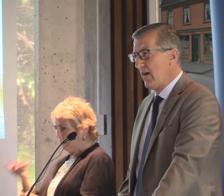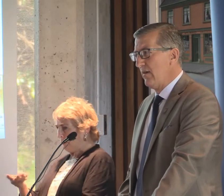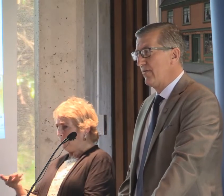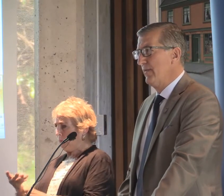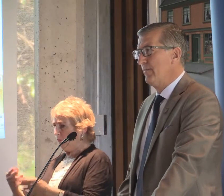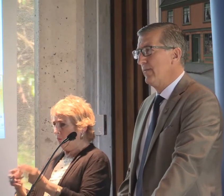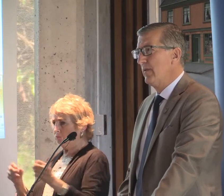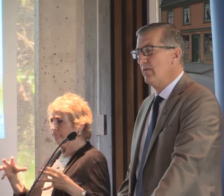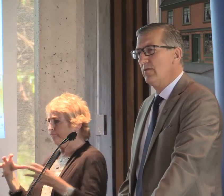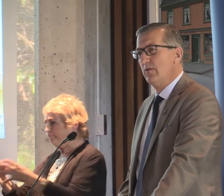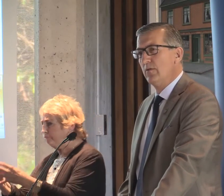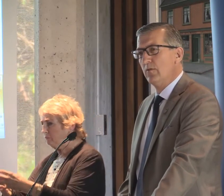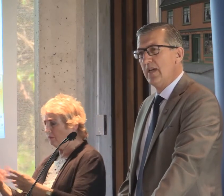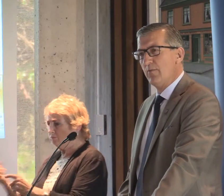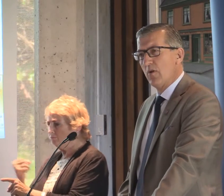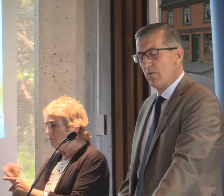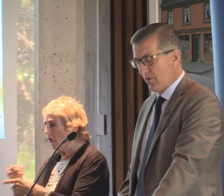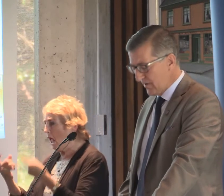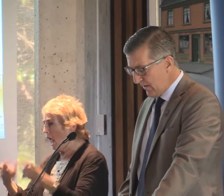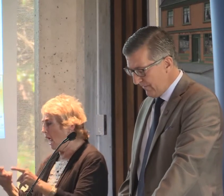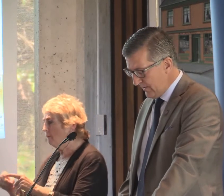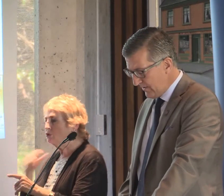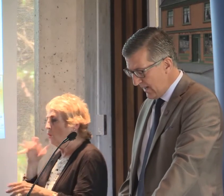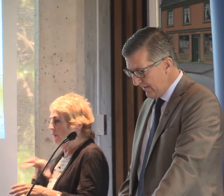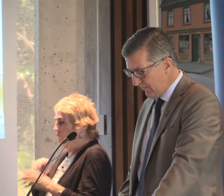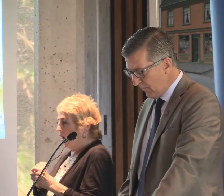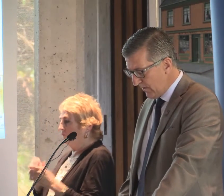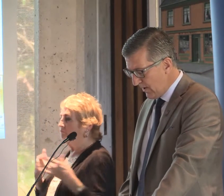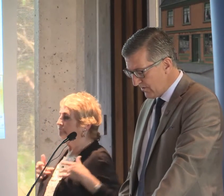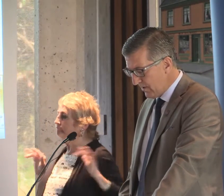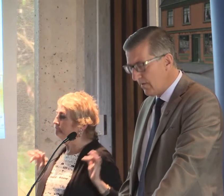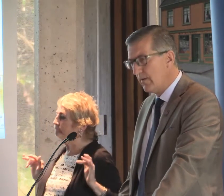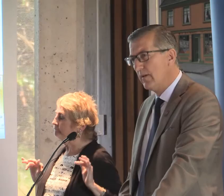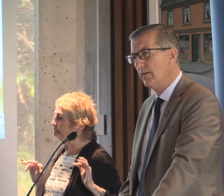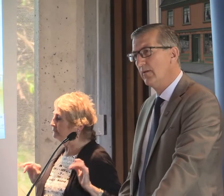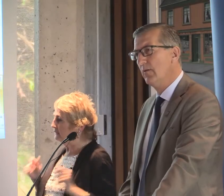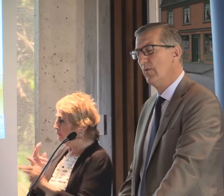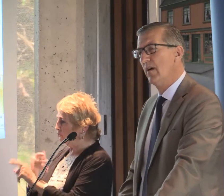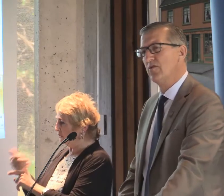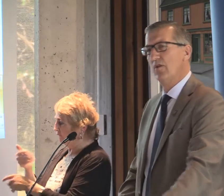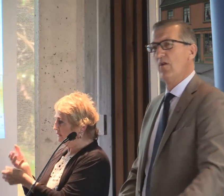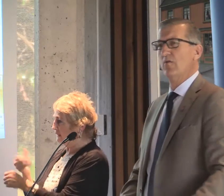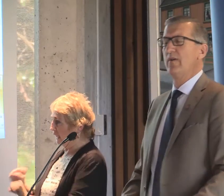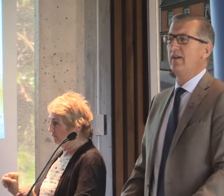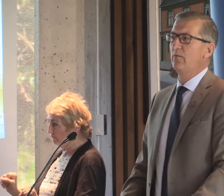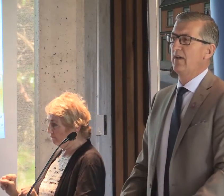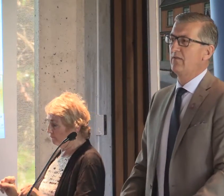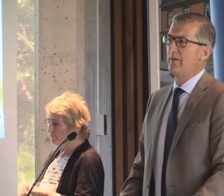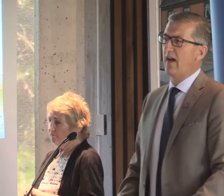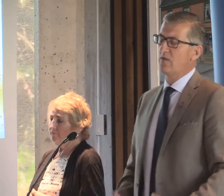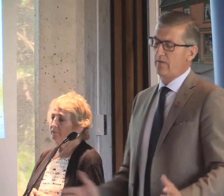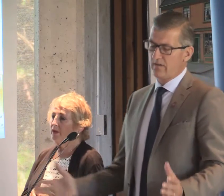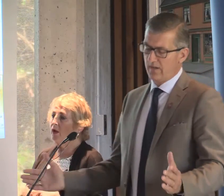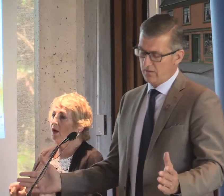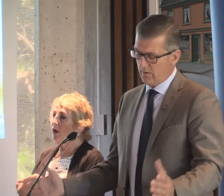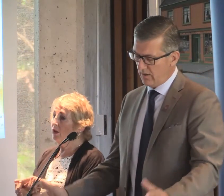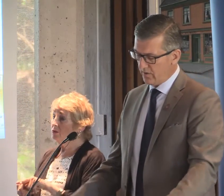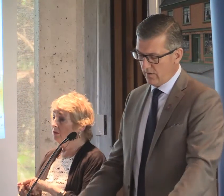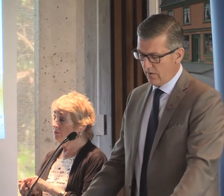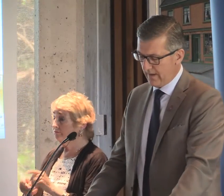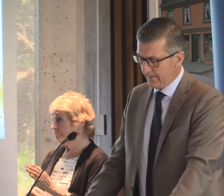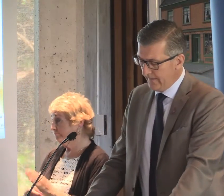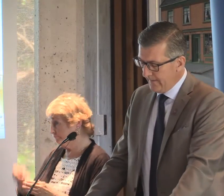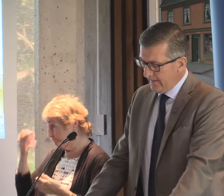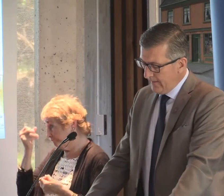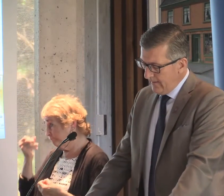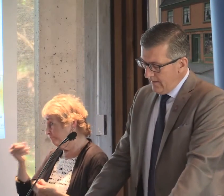Don't get involved to keep yourself safe. But we also know, we to be honest with ourselves, we also